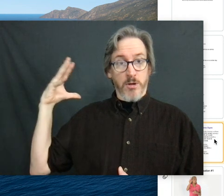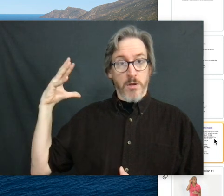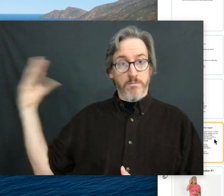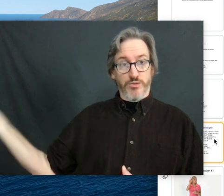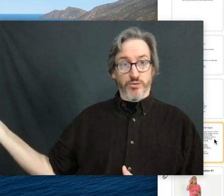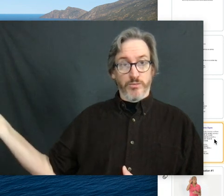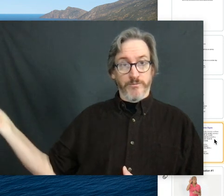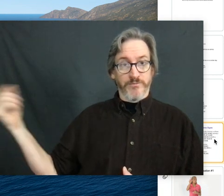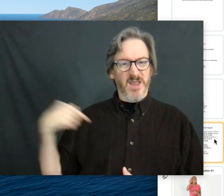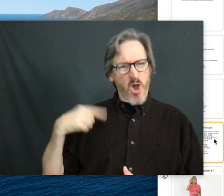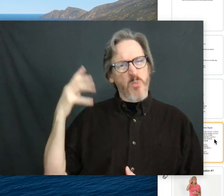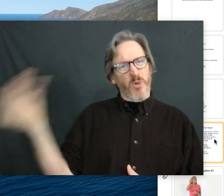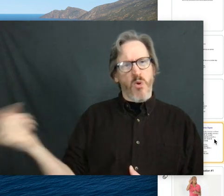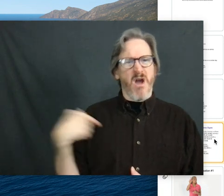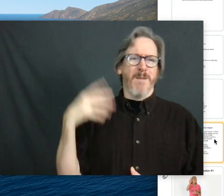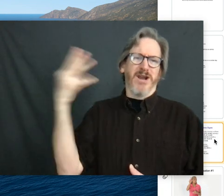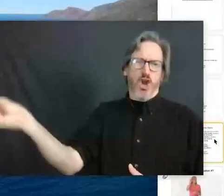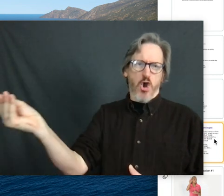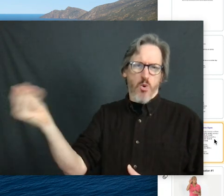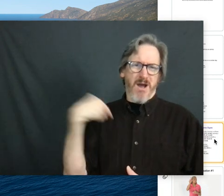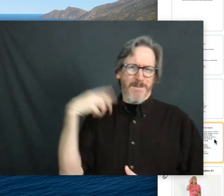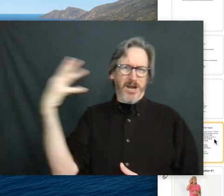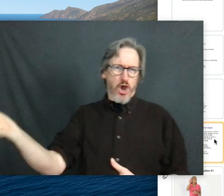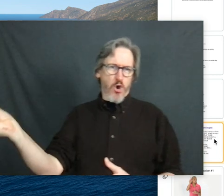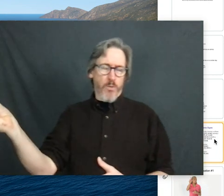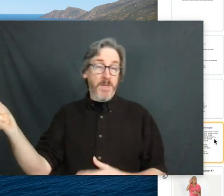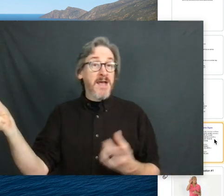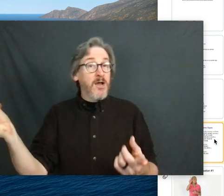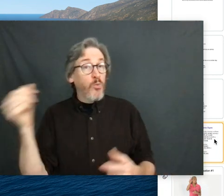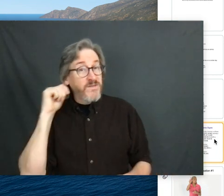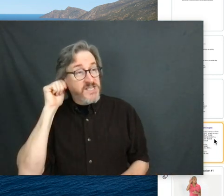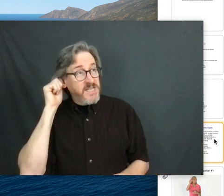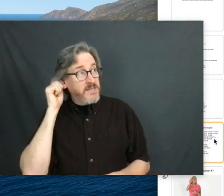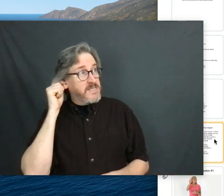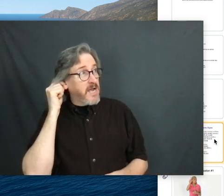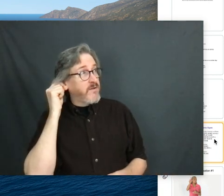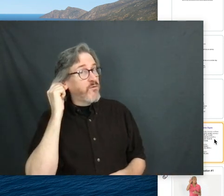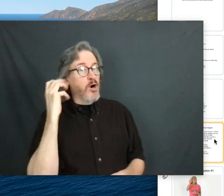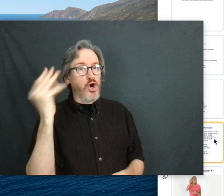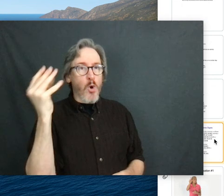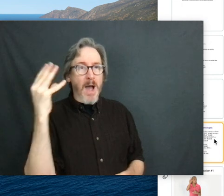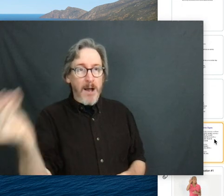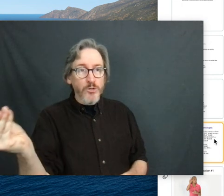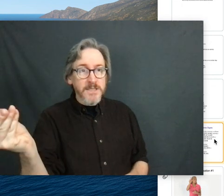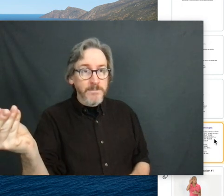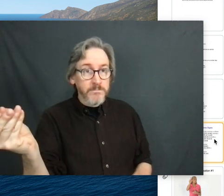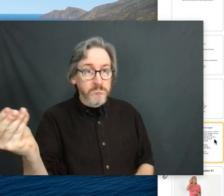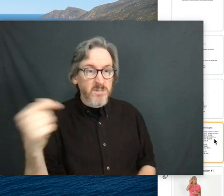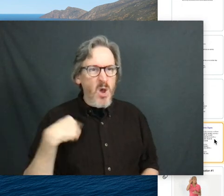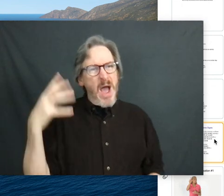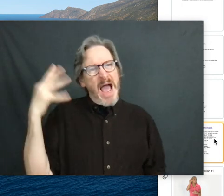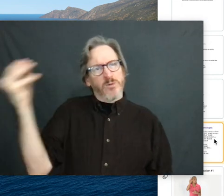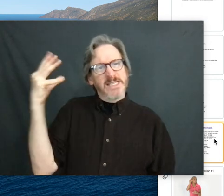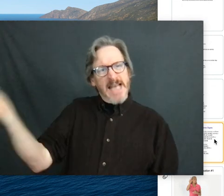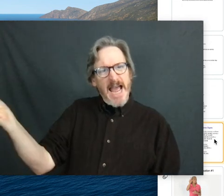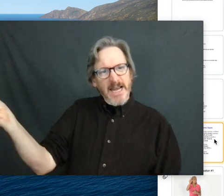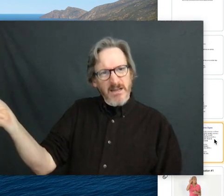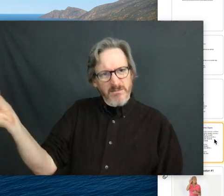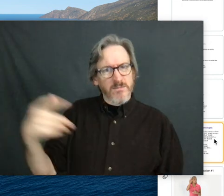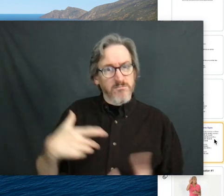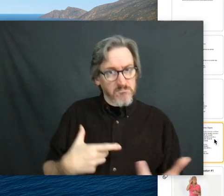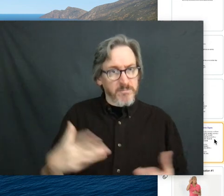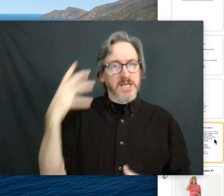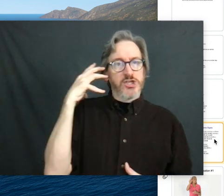smaller. I'm going to go. I'm going to go. We've seen the sign for go out,